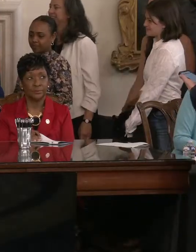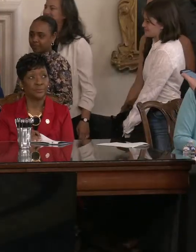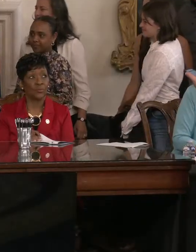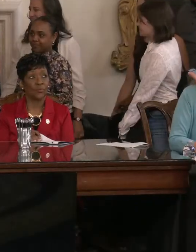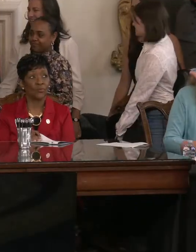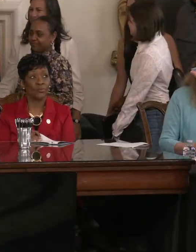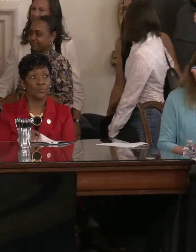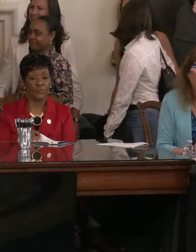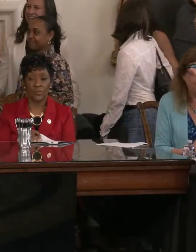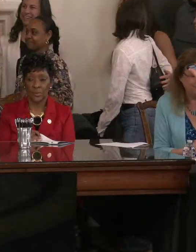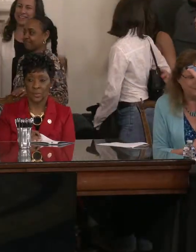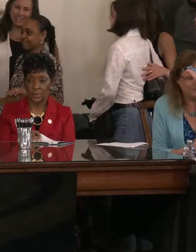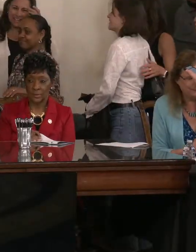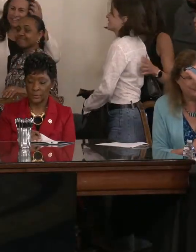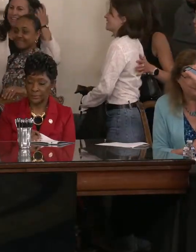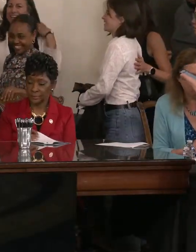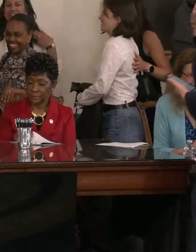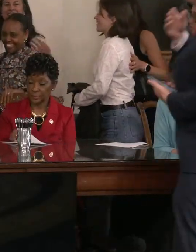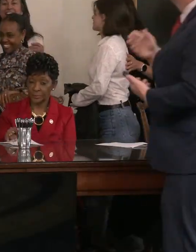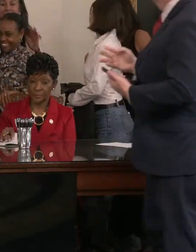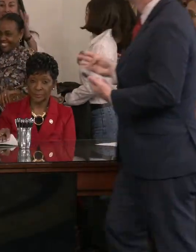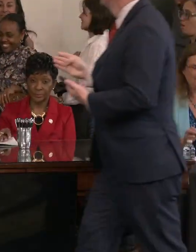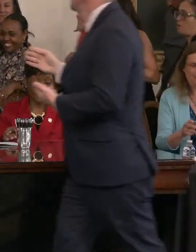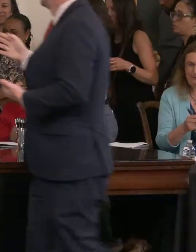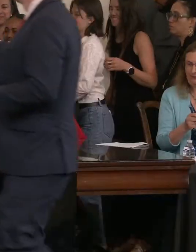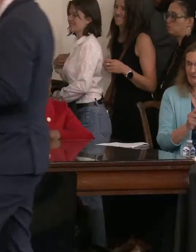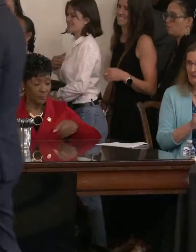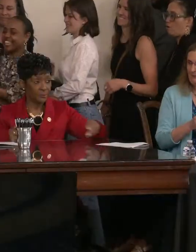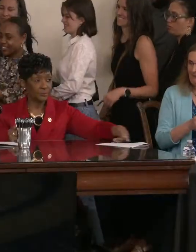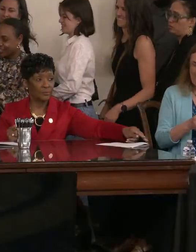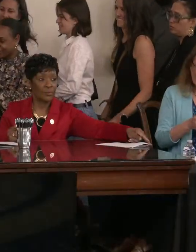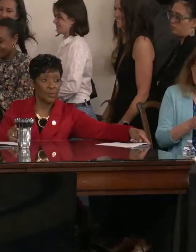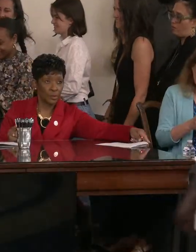All right, folks, please, this way. This